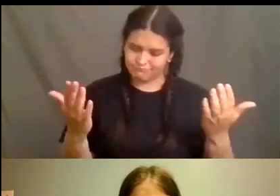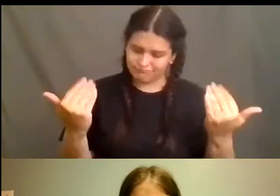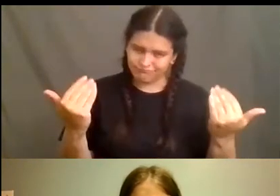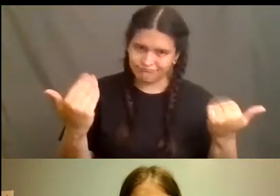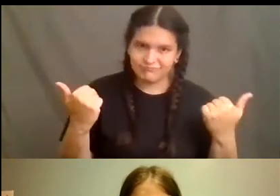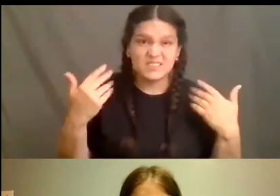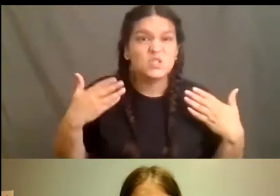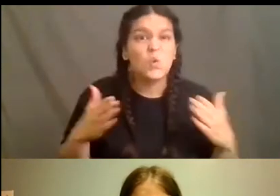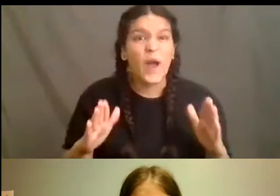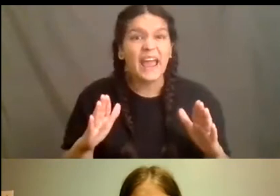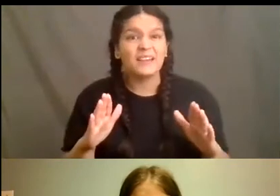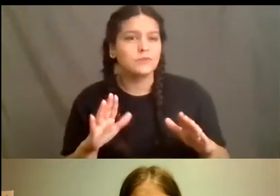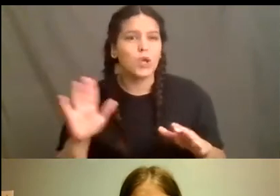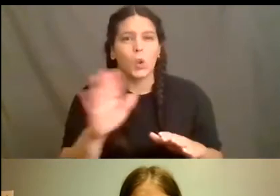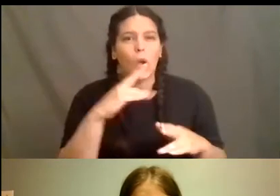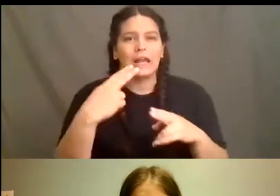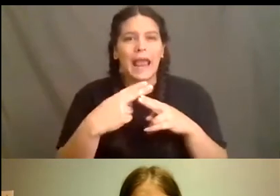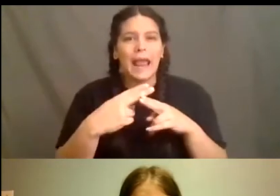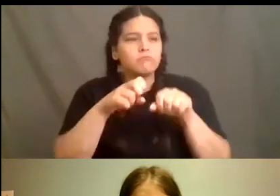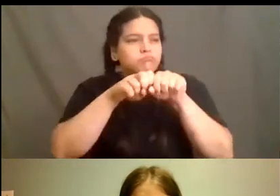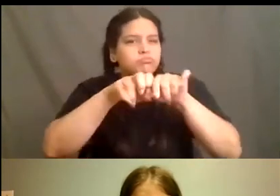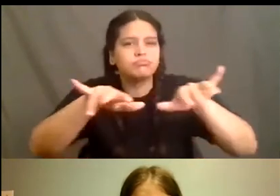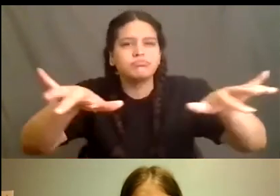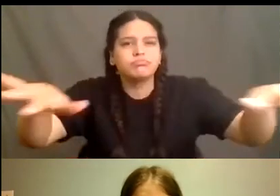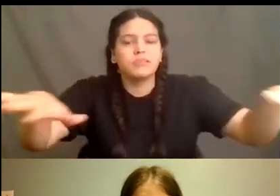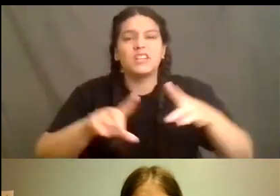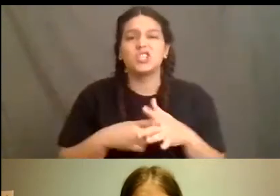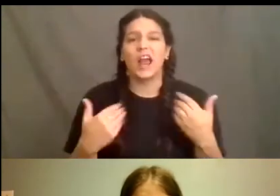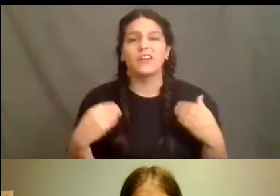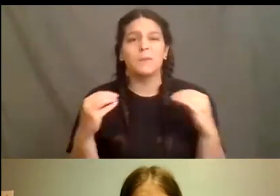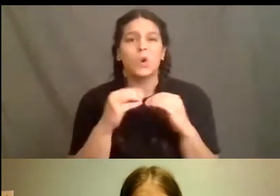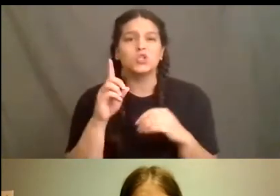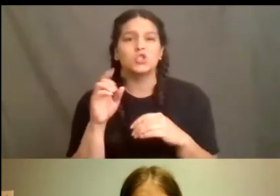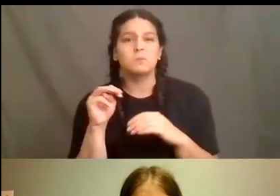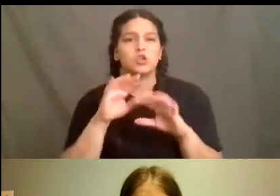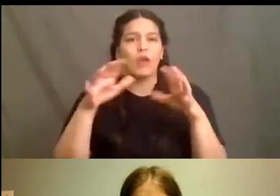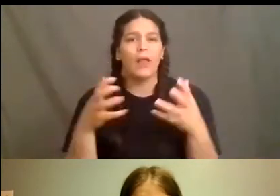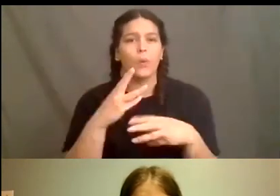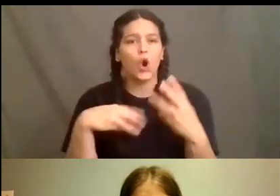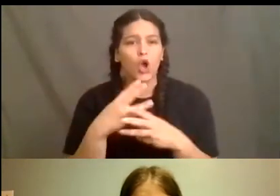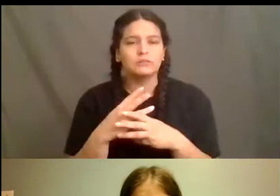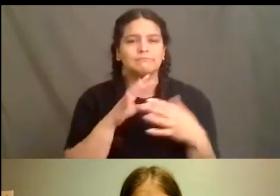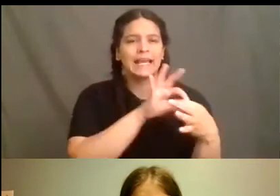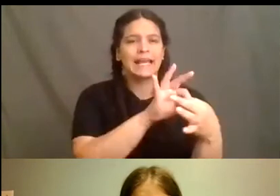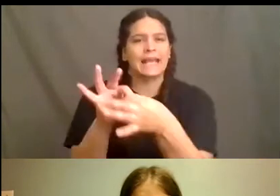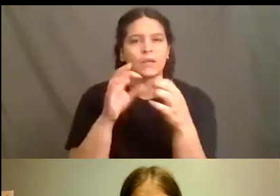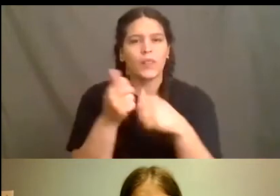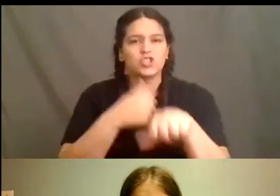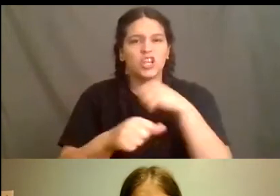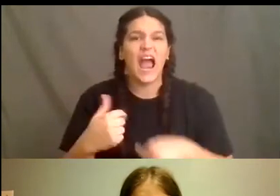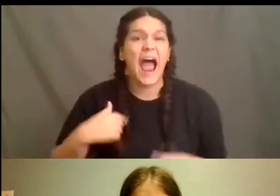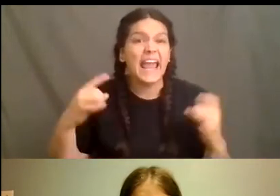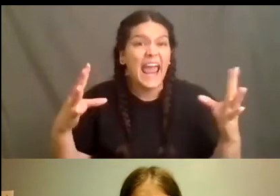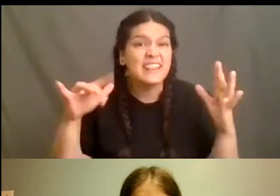get your name out there, and then we can start doing more Zooms around the world and making connection. Even though I hate this